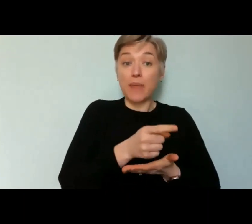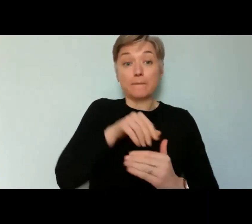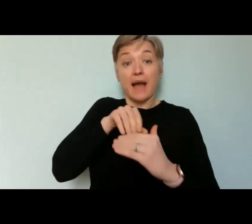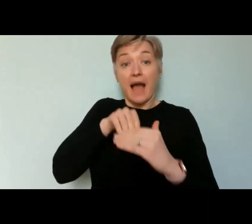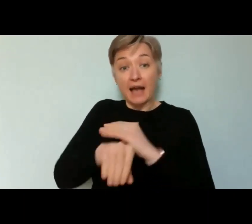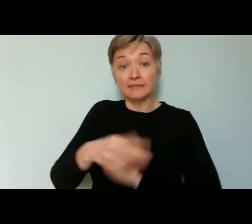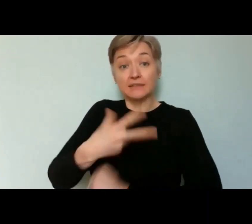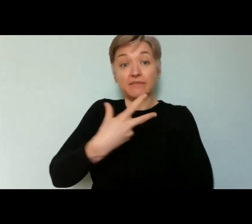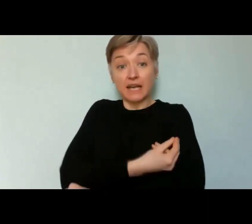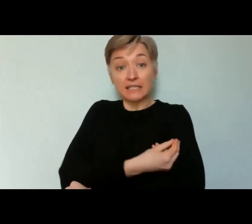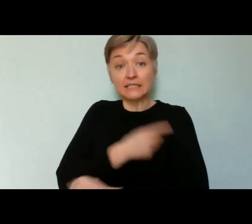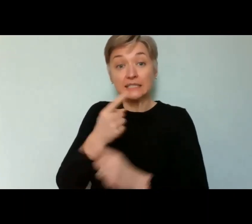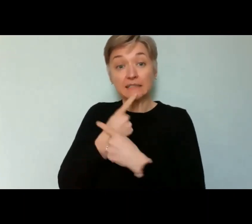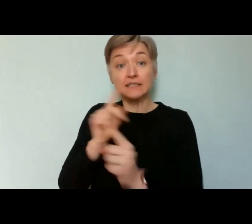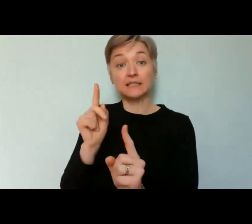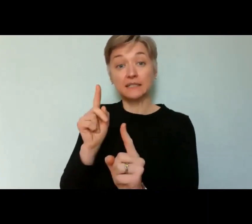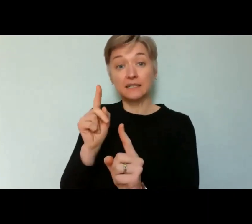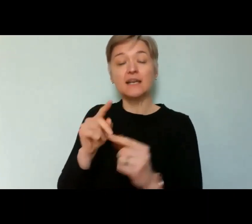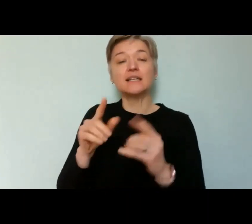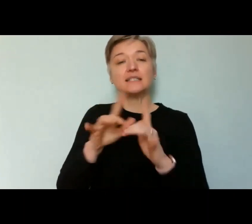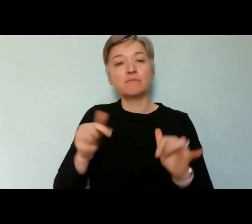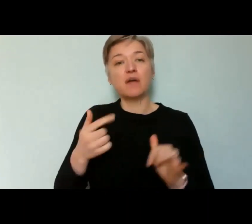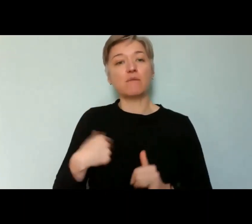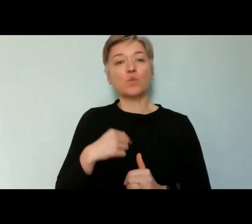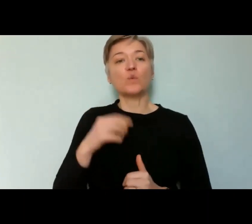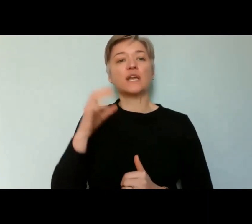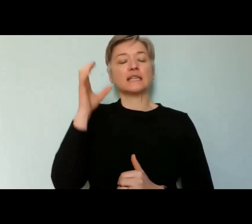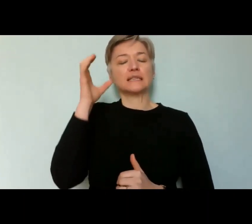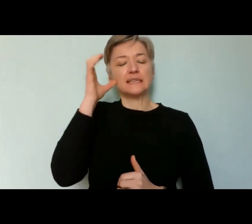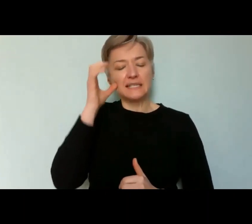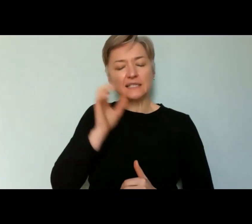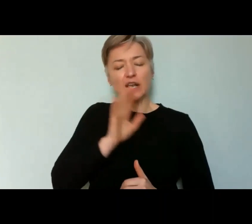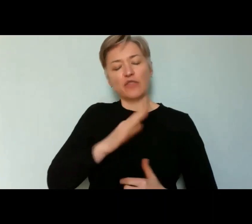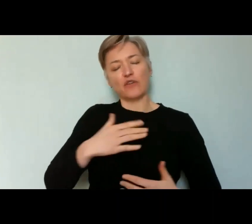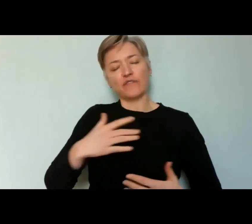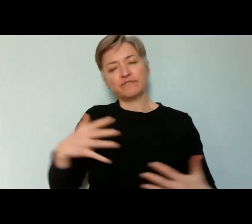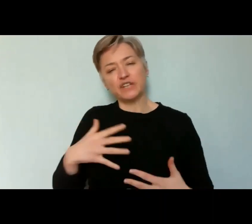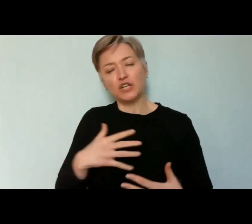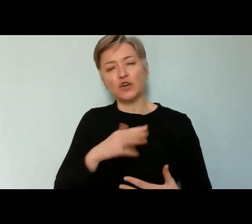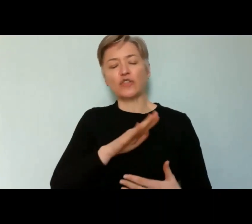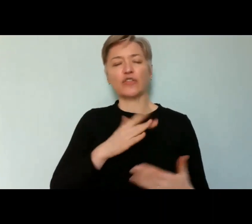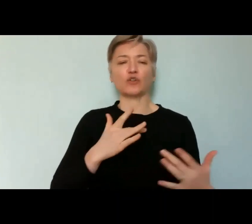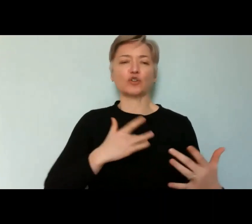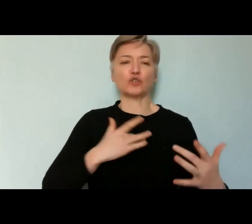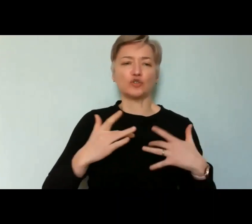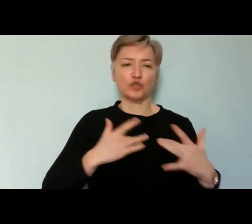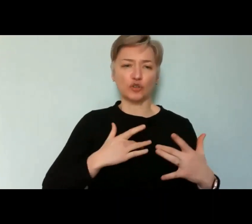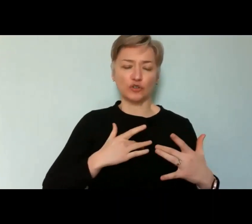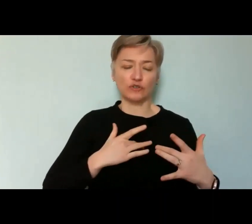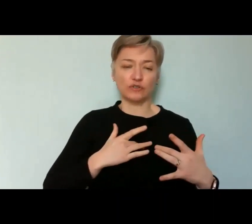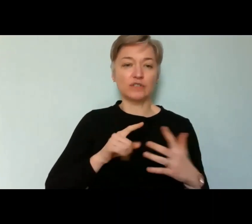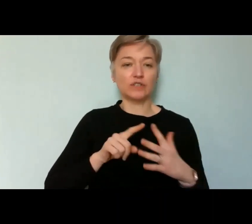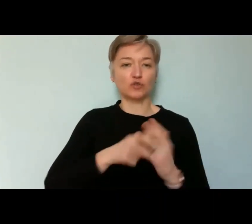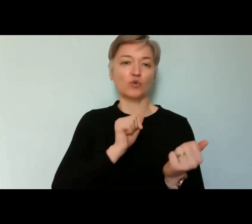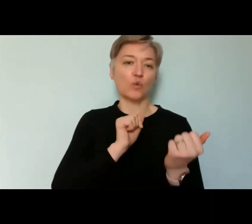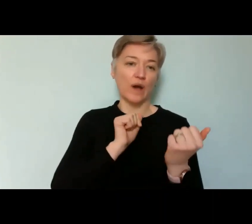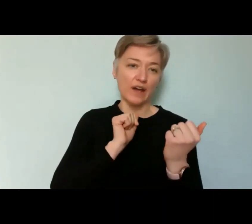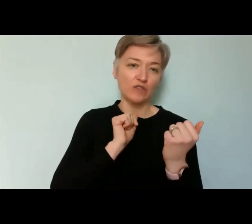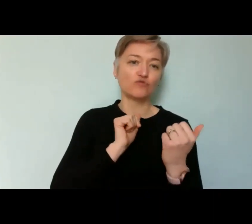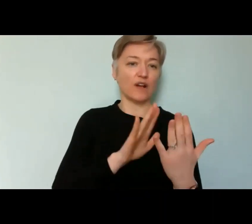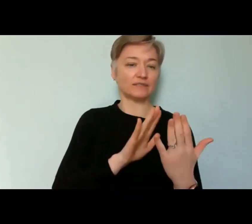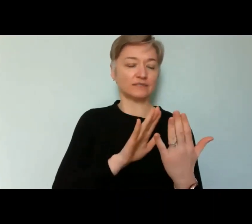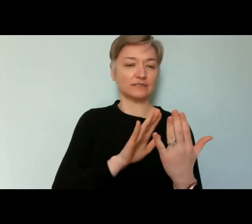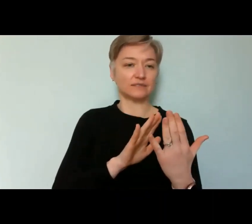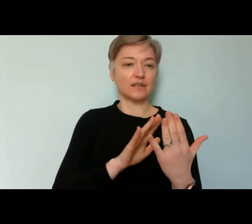vaccine, that we also listen to people into their fears, into their concerns, and then we begin to address them on an